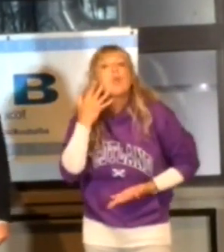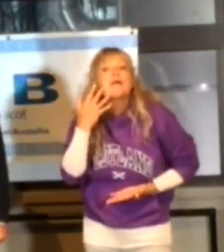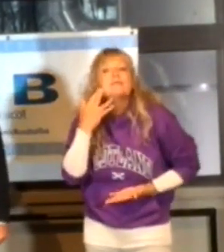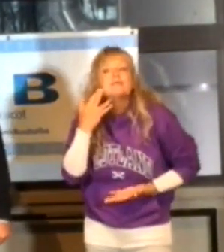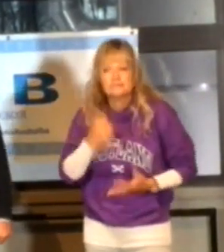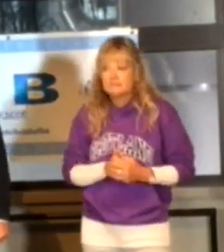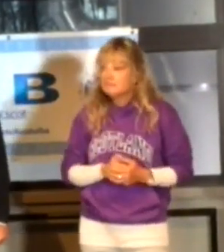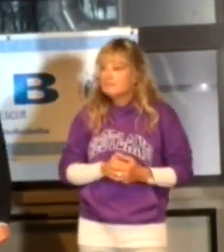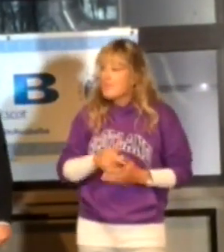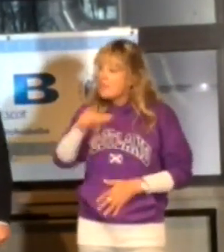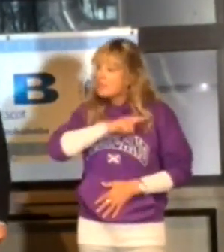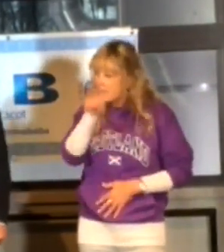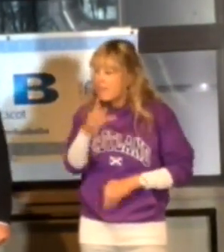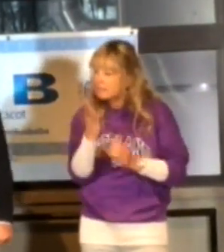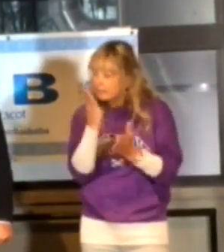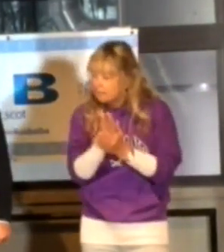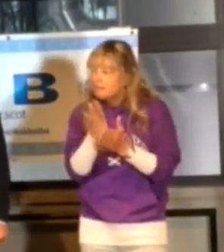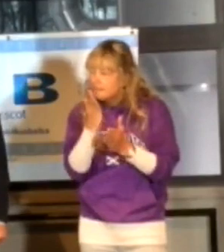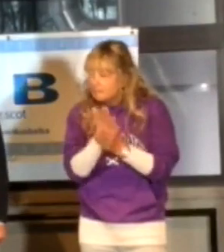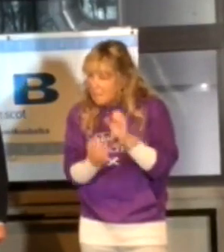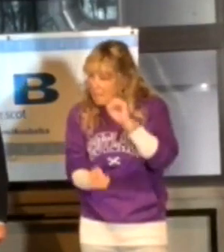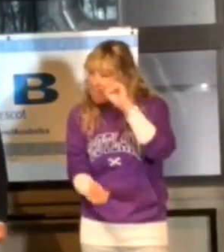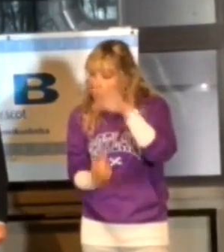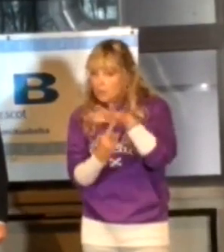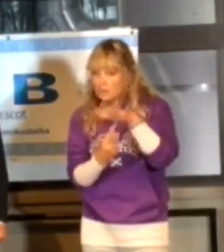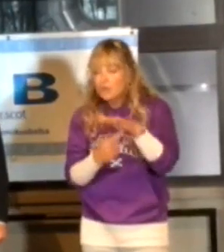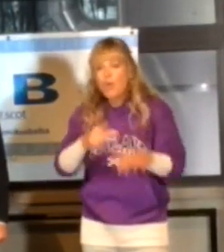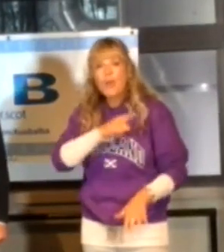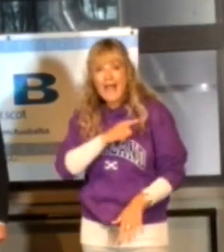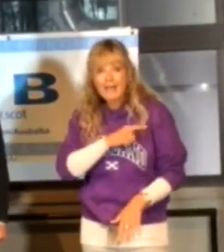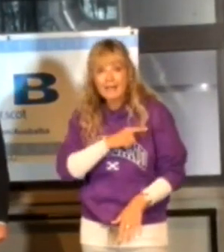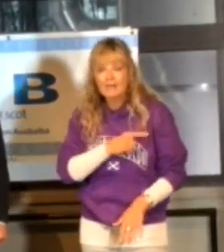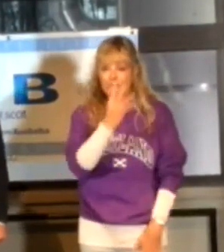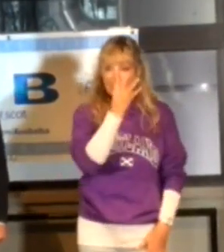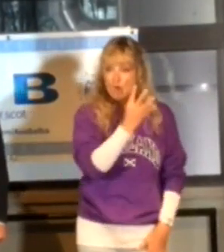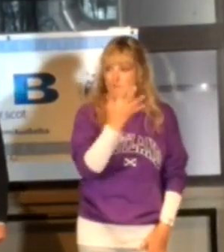sisters, the reason that's important is because